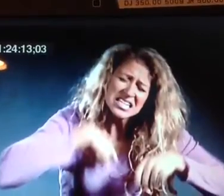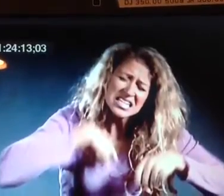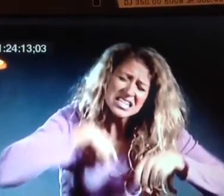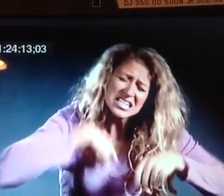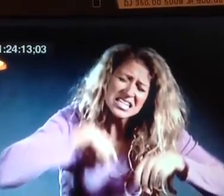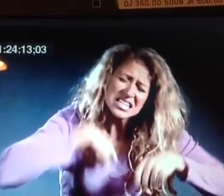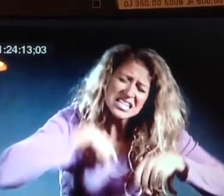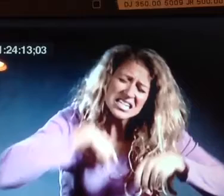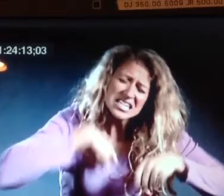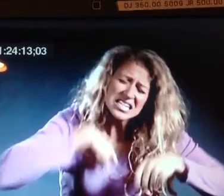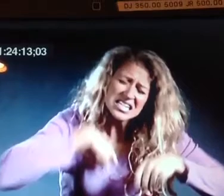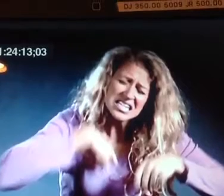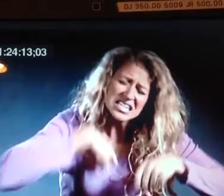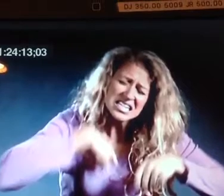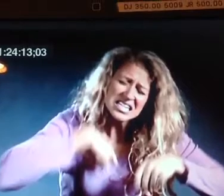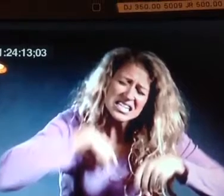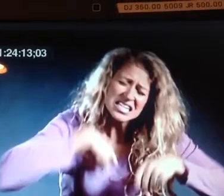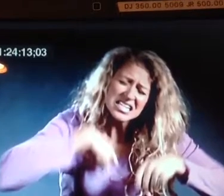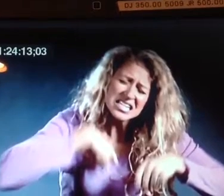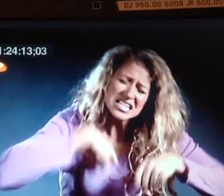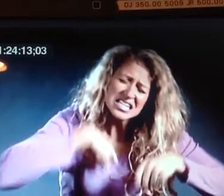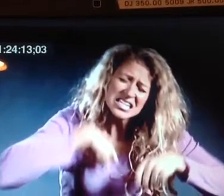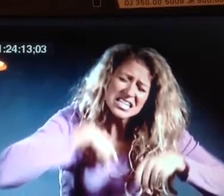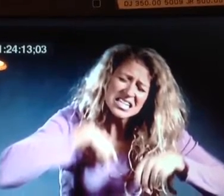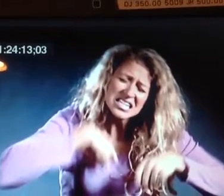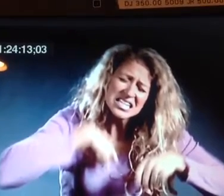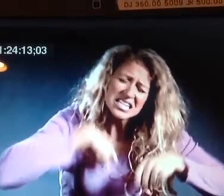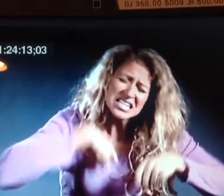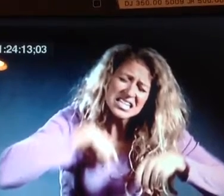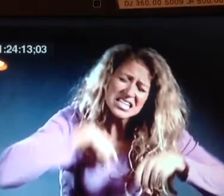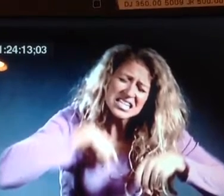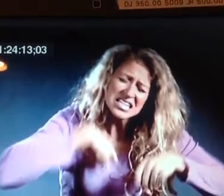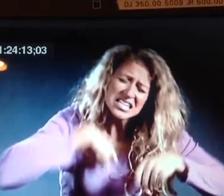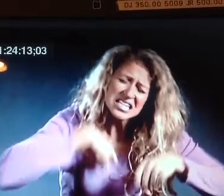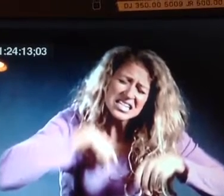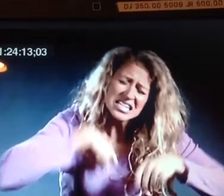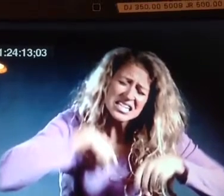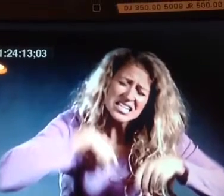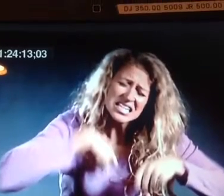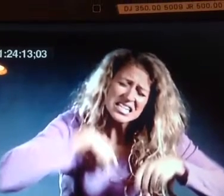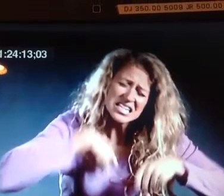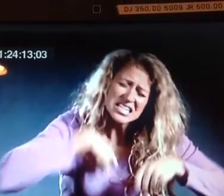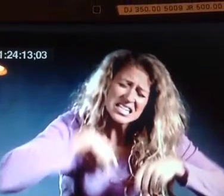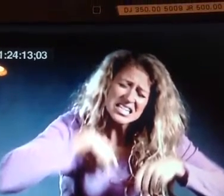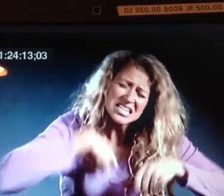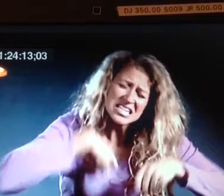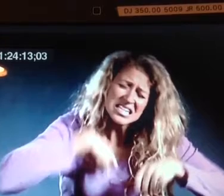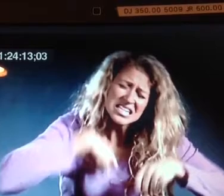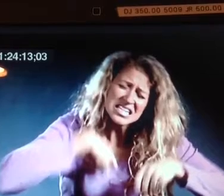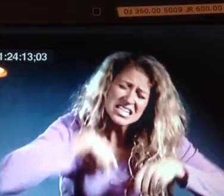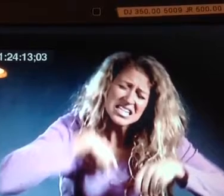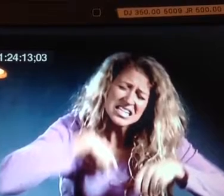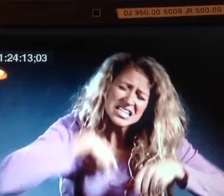And to get the garden ready, you have to take the grass off on top, and then you have to dig it out, which is a lot of hard work. So you